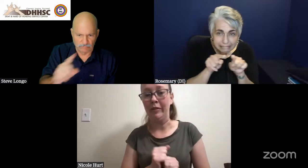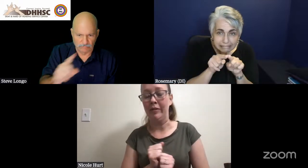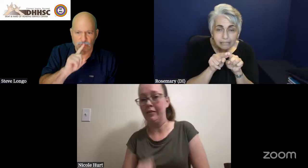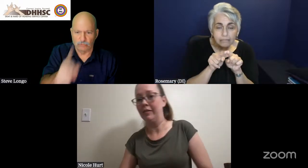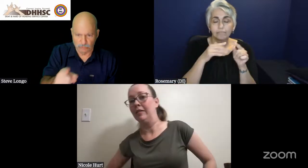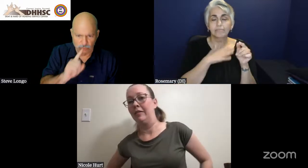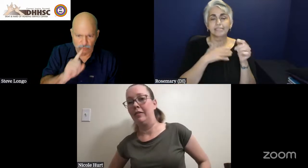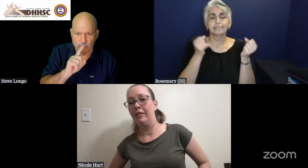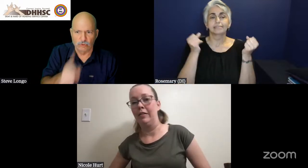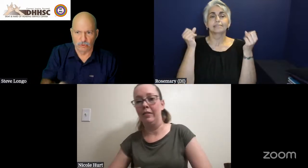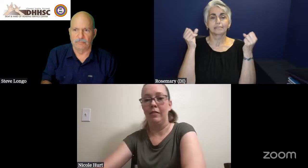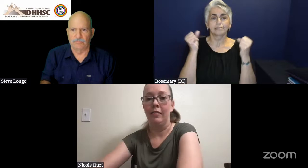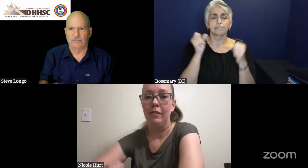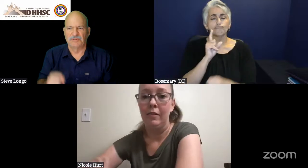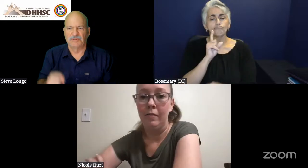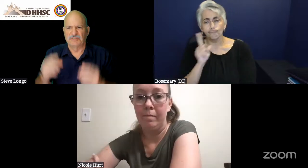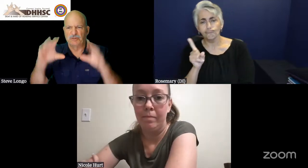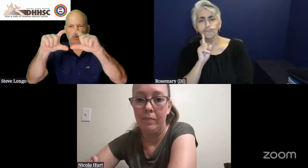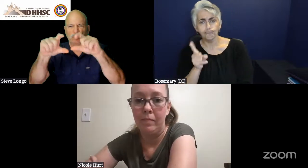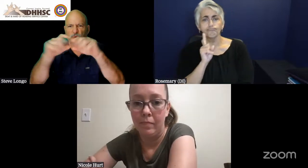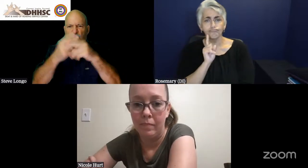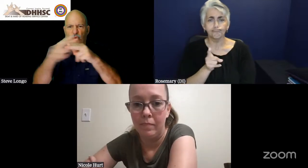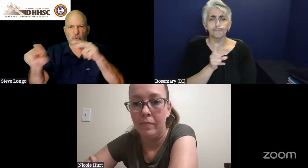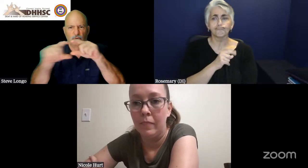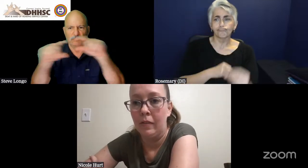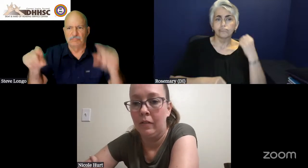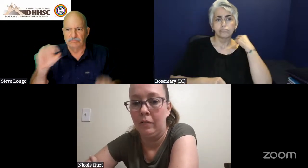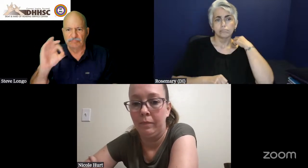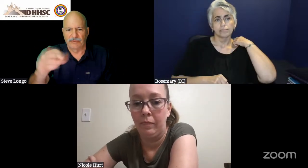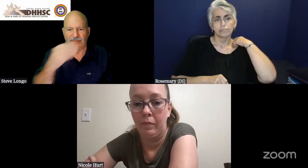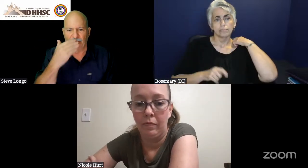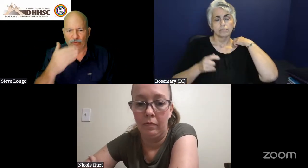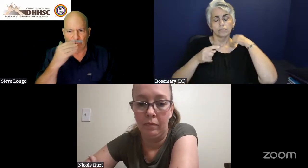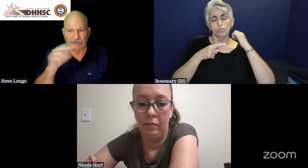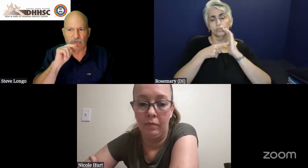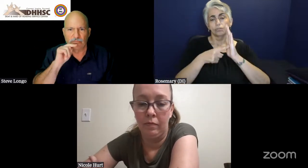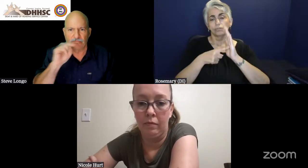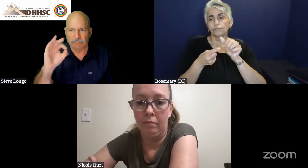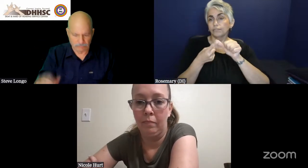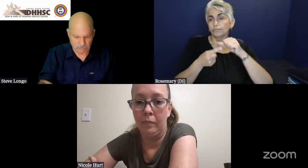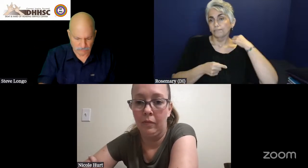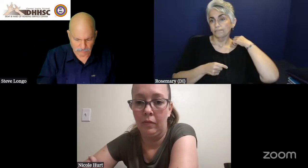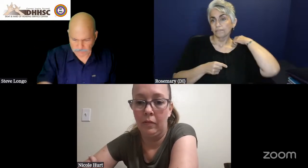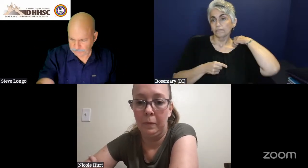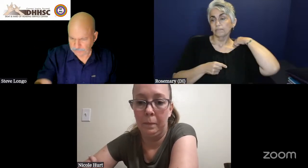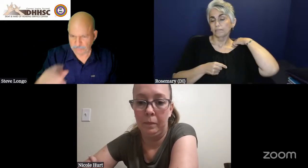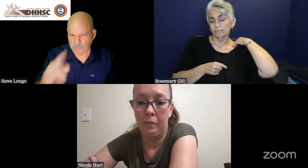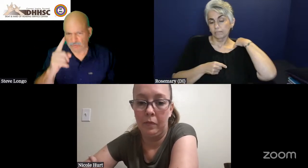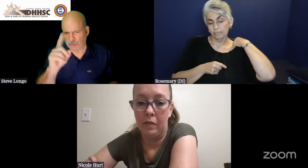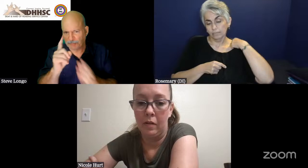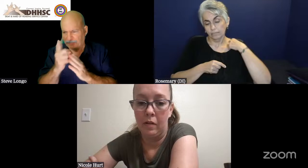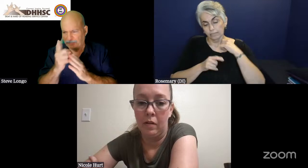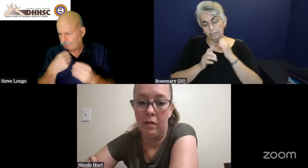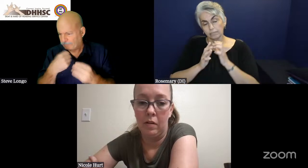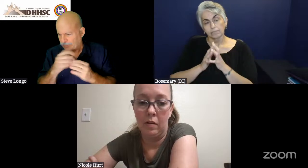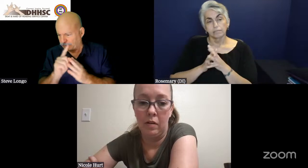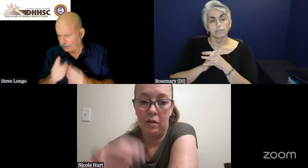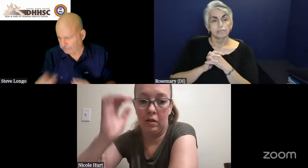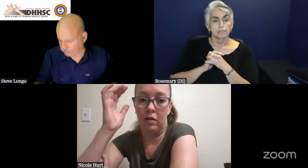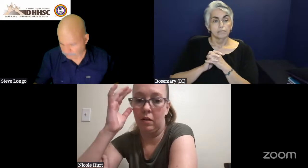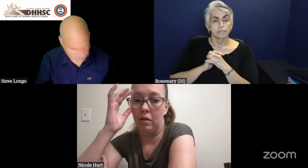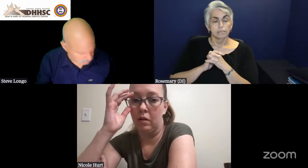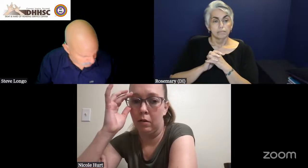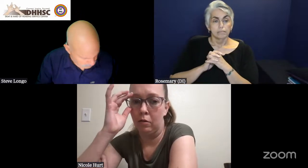the screen. Of course, says Steve, I will do that. It's a very short blurb. Thank you for pointing that out,